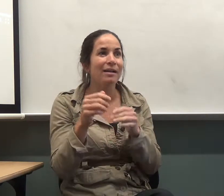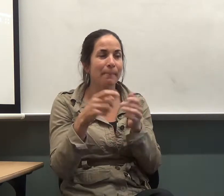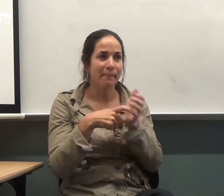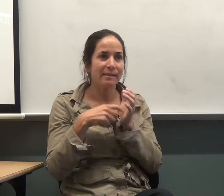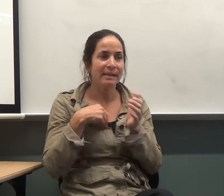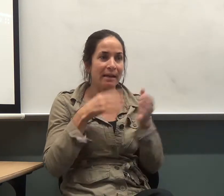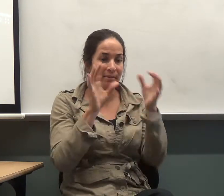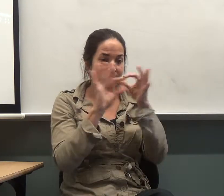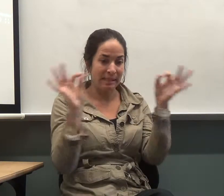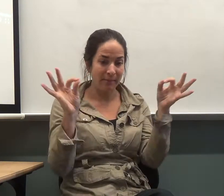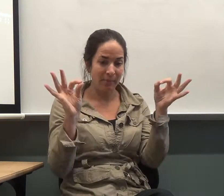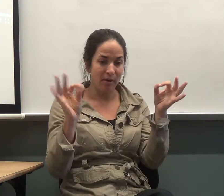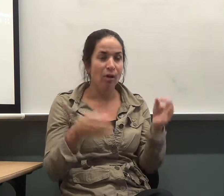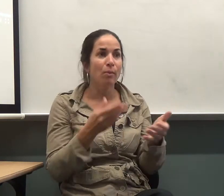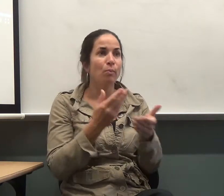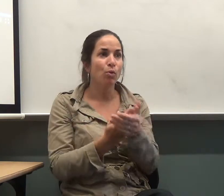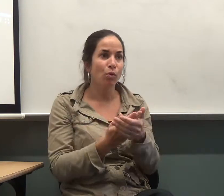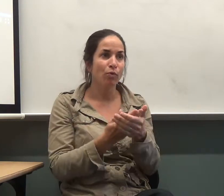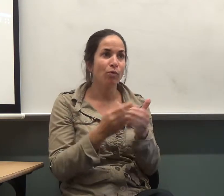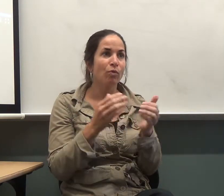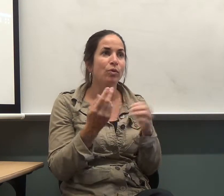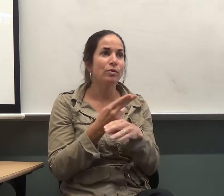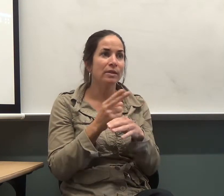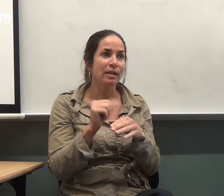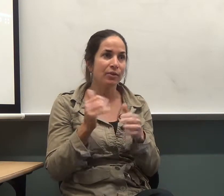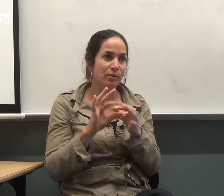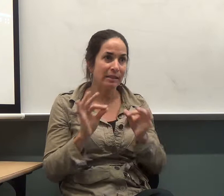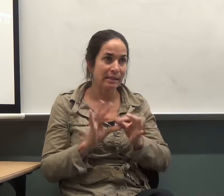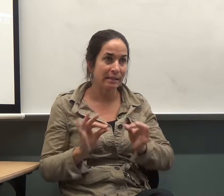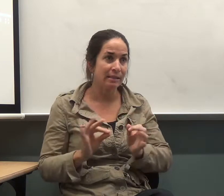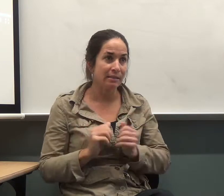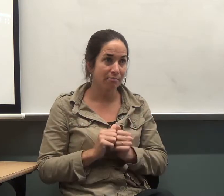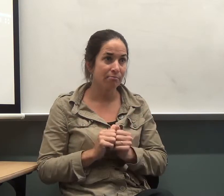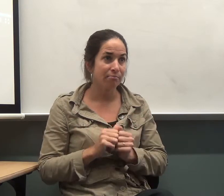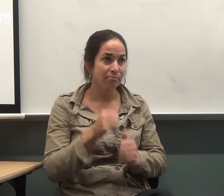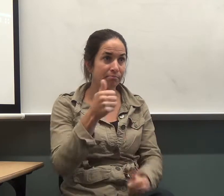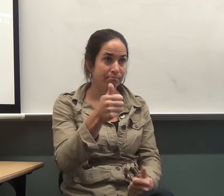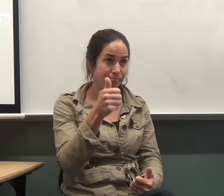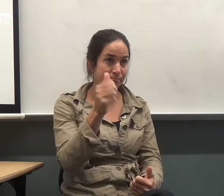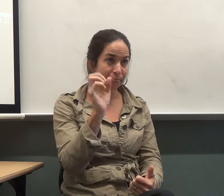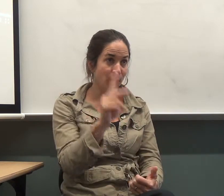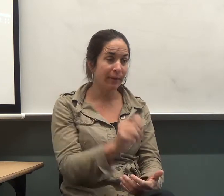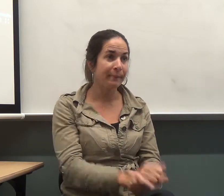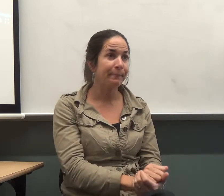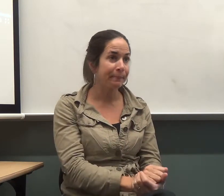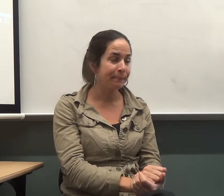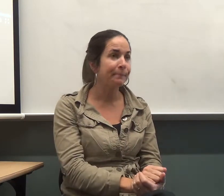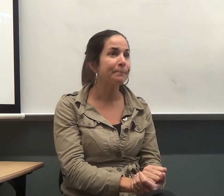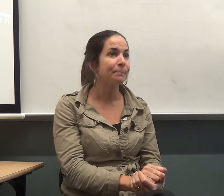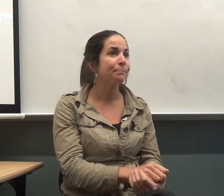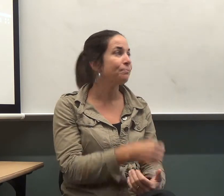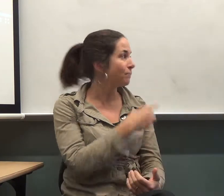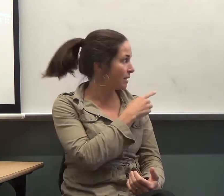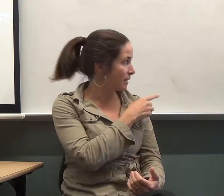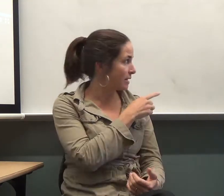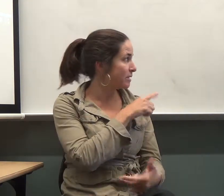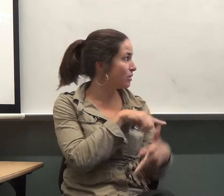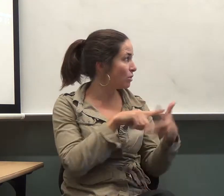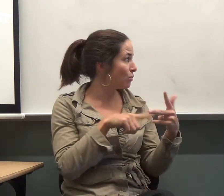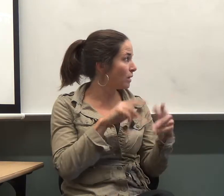are our 2 little statements. That's what I need you to write. Okay? About 3 different types, something about Bigfoot. That's all. That's your topic. Your